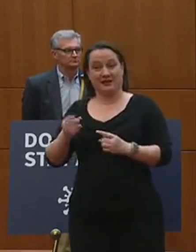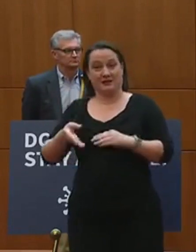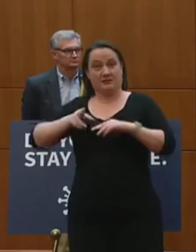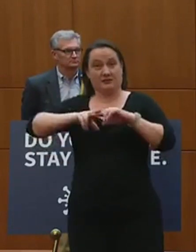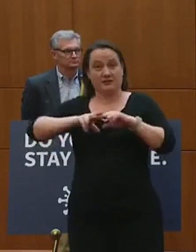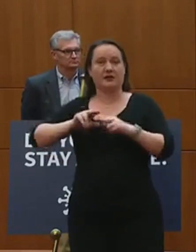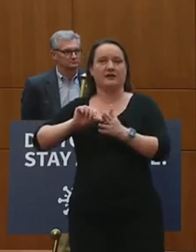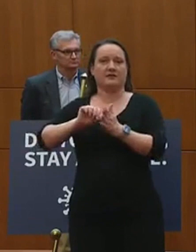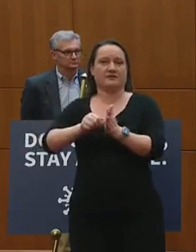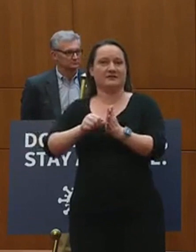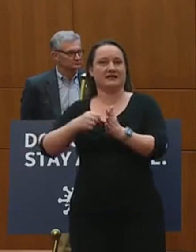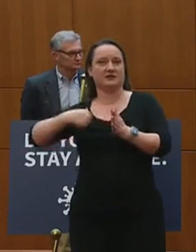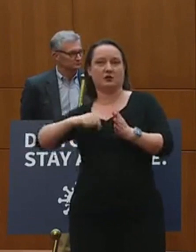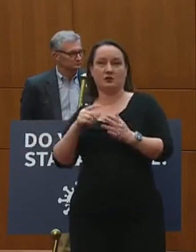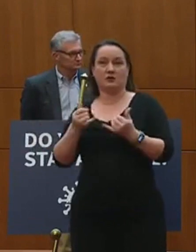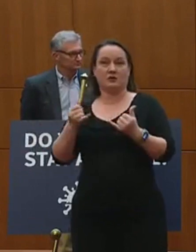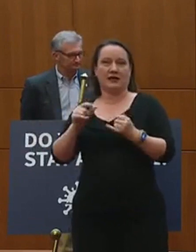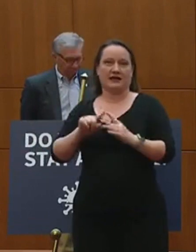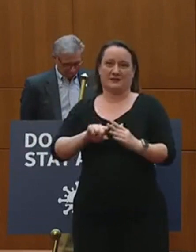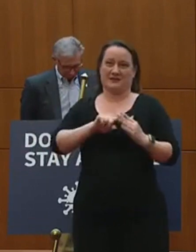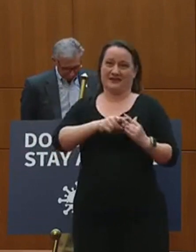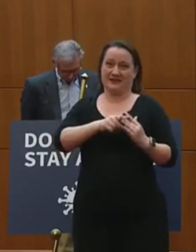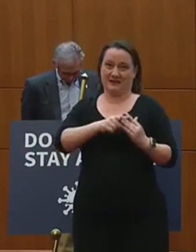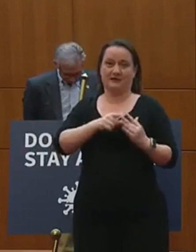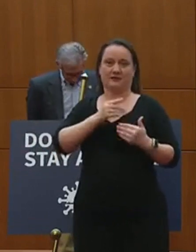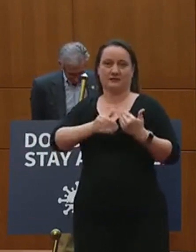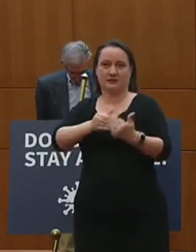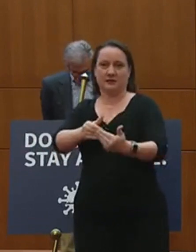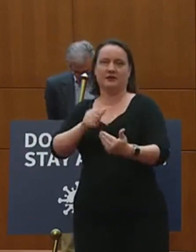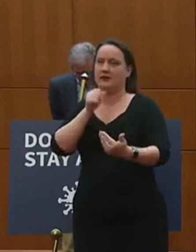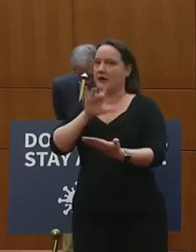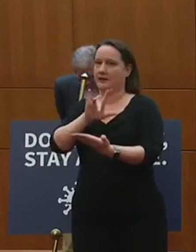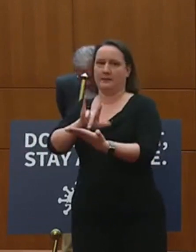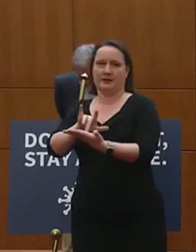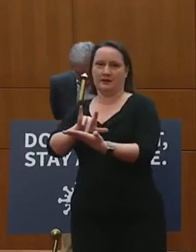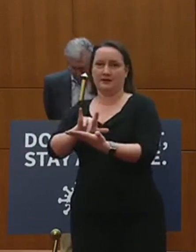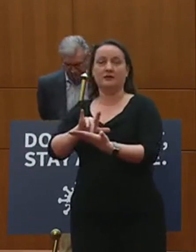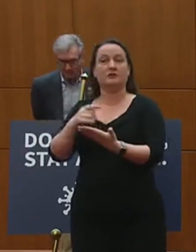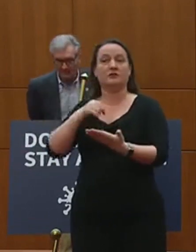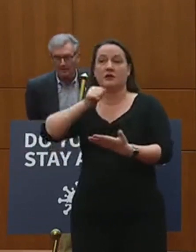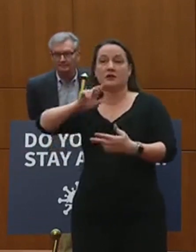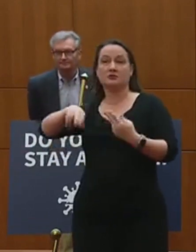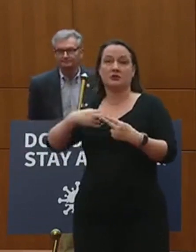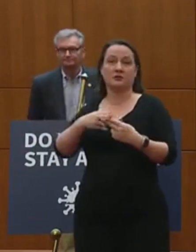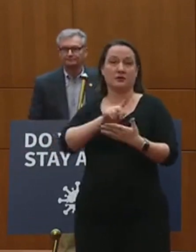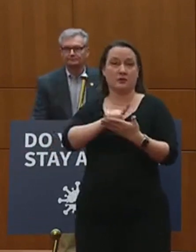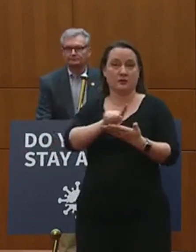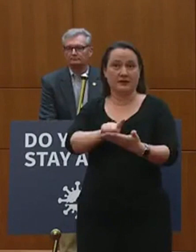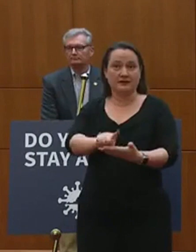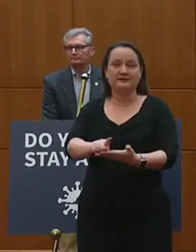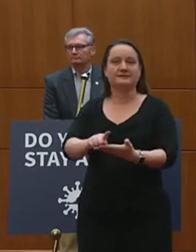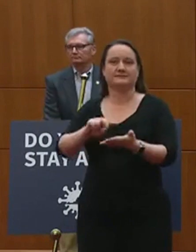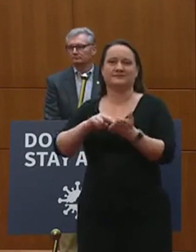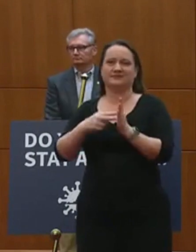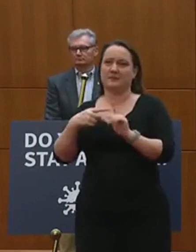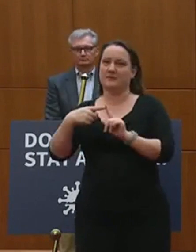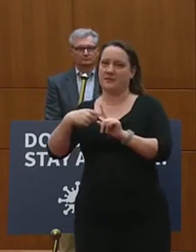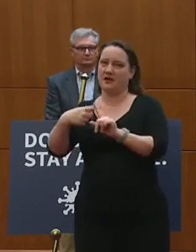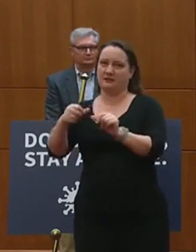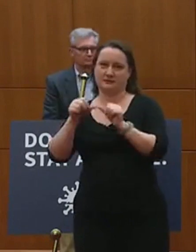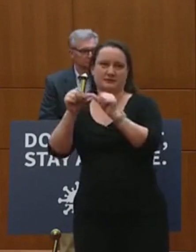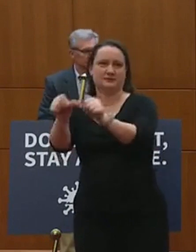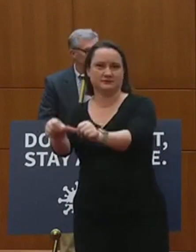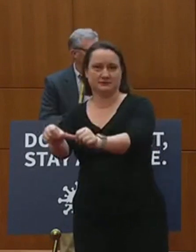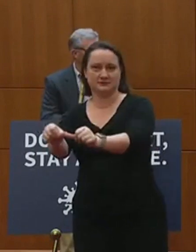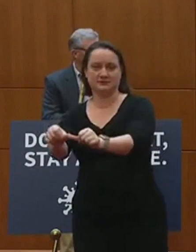not at the middle. As I have said, we're not talking about weeks, unfortunately. We are talking about months. And we are going